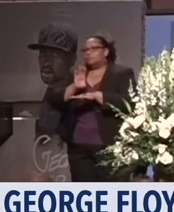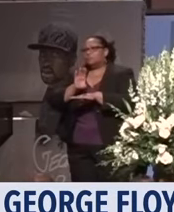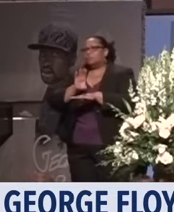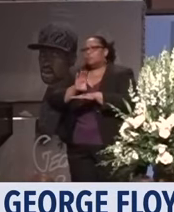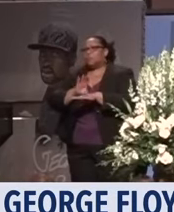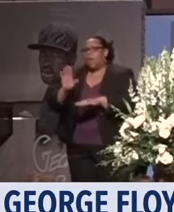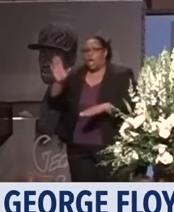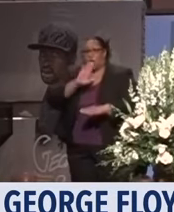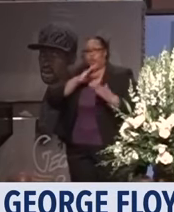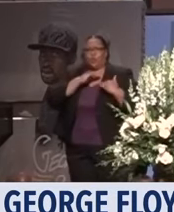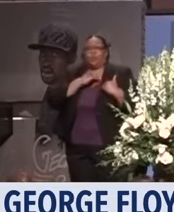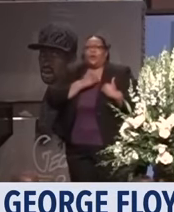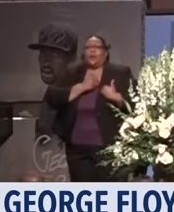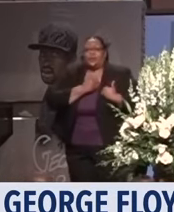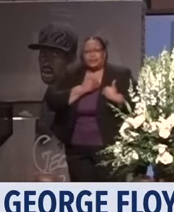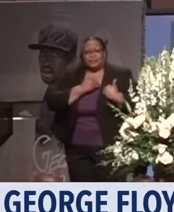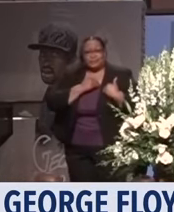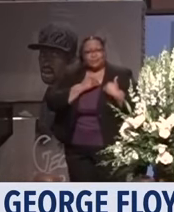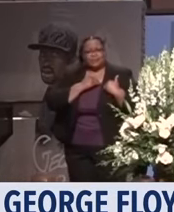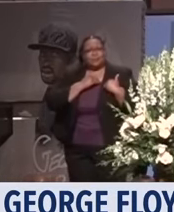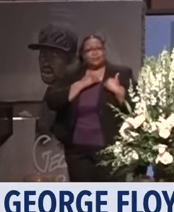You brought your burdens.